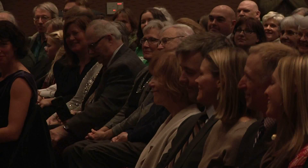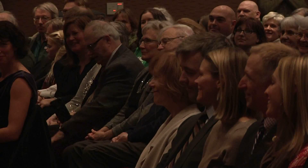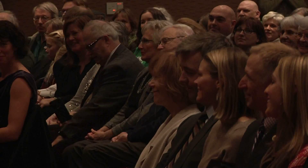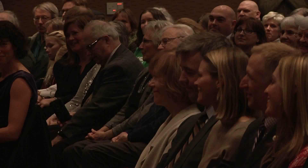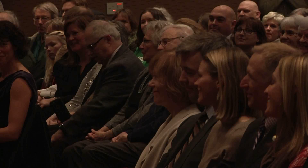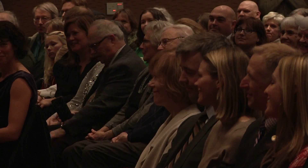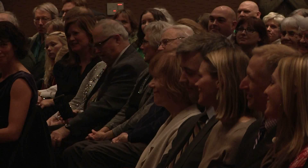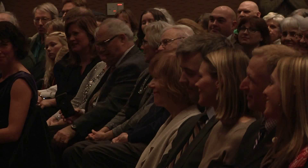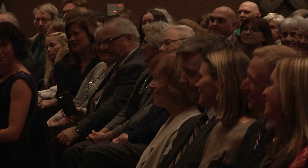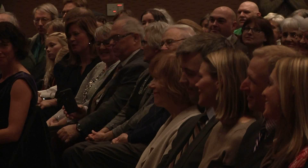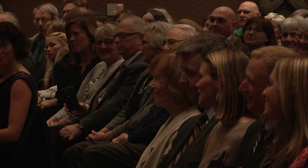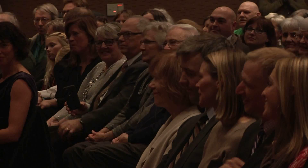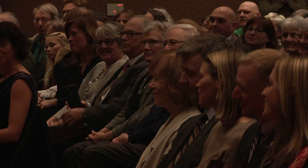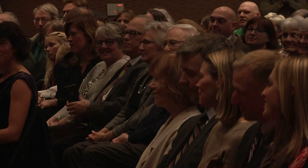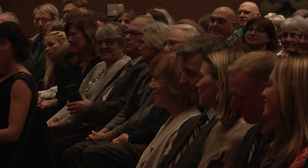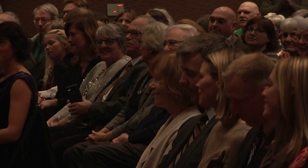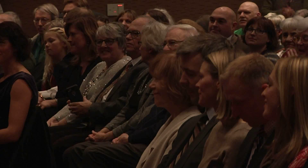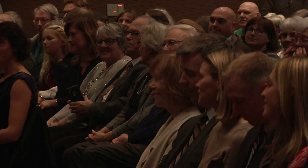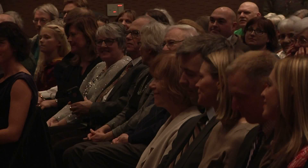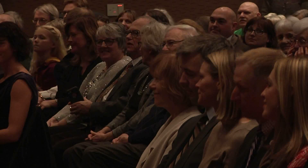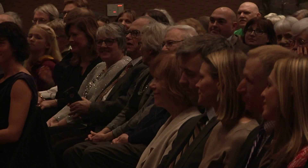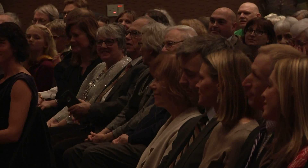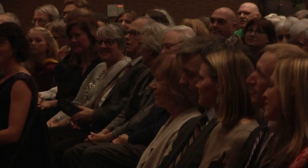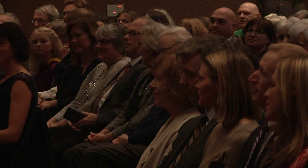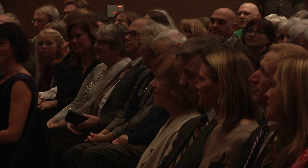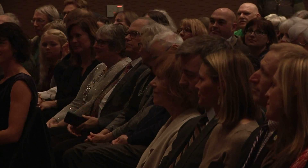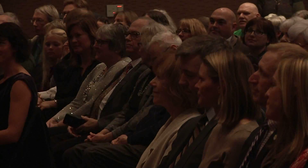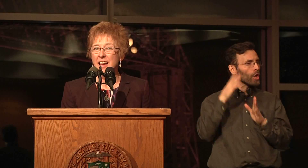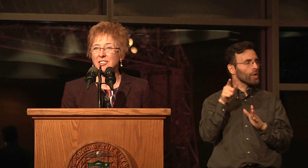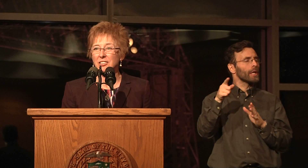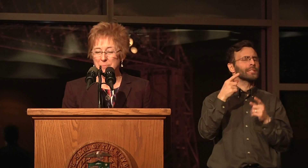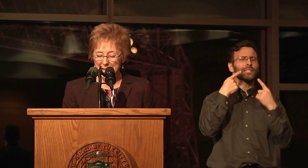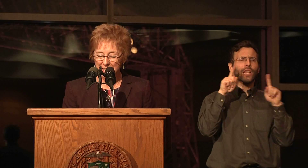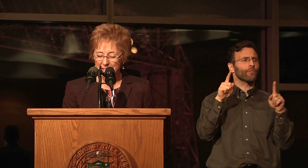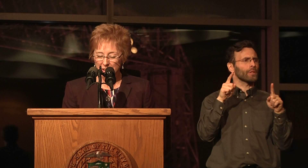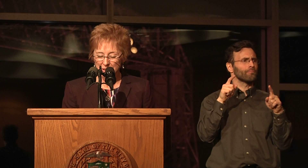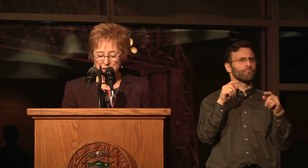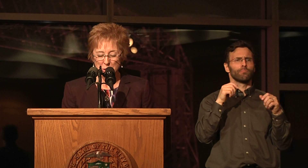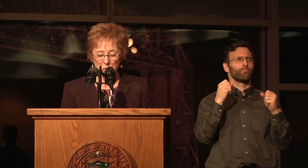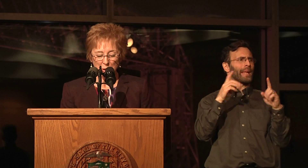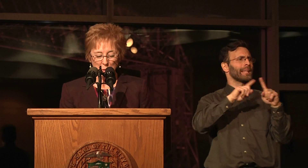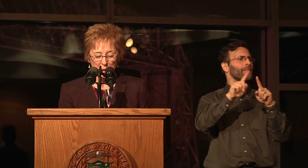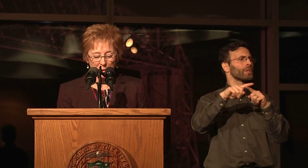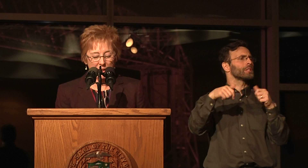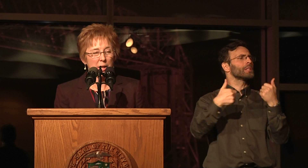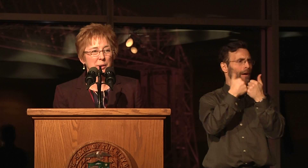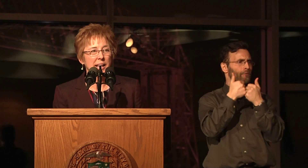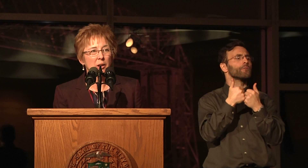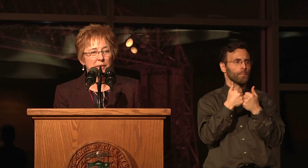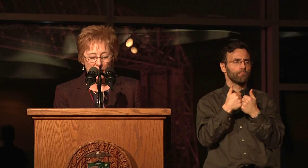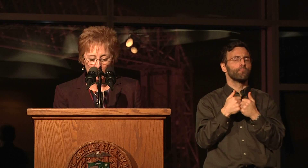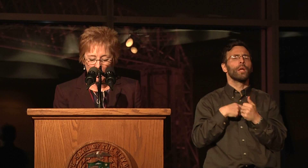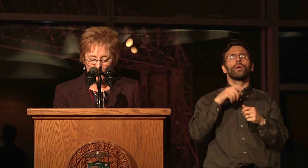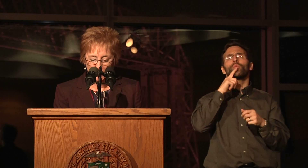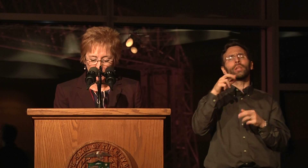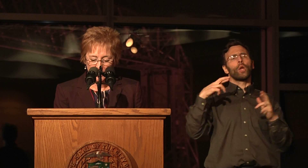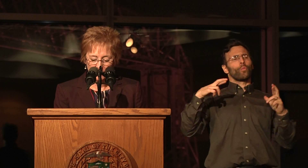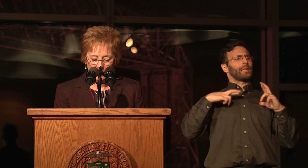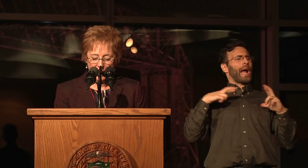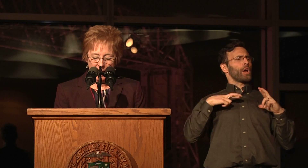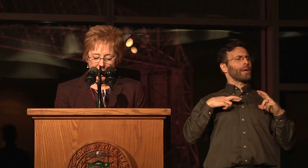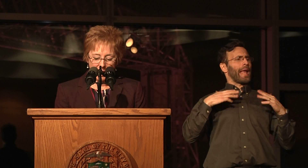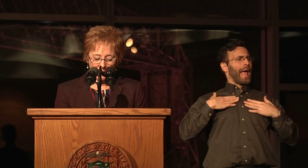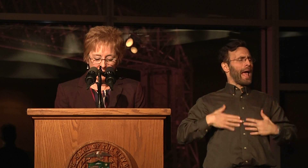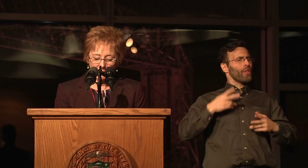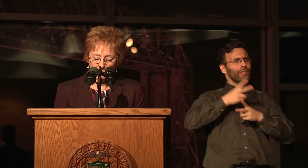Through his 2 terms as mayor, Mayor Ness has successfully tackled many tough issues, including retiree health care